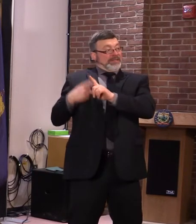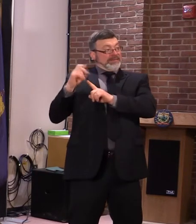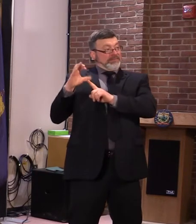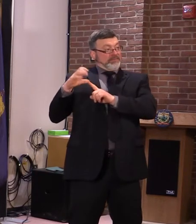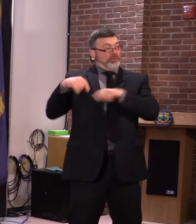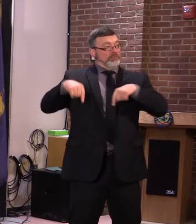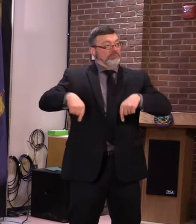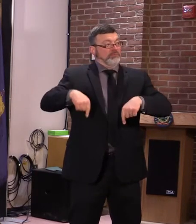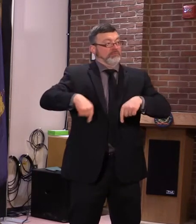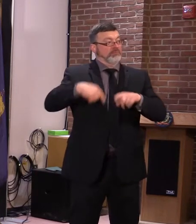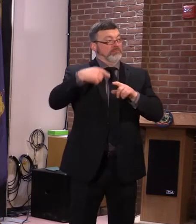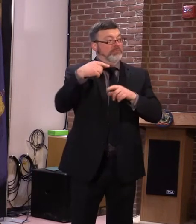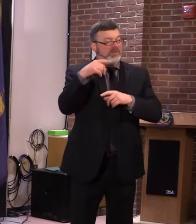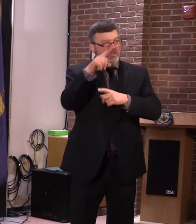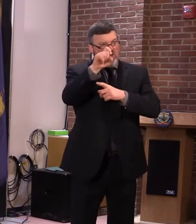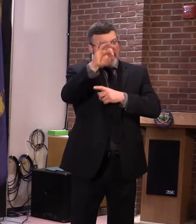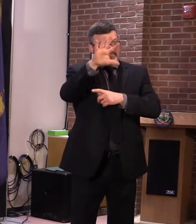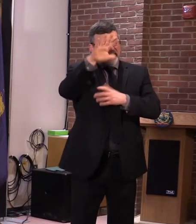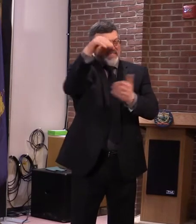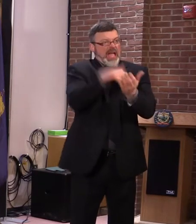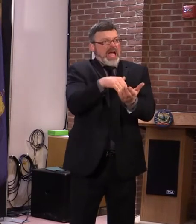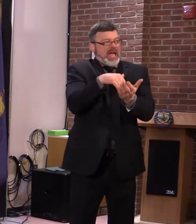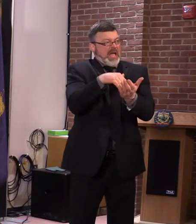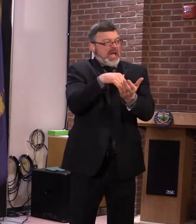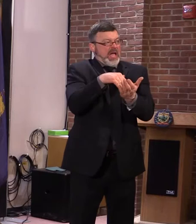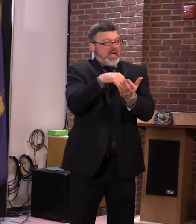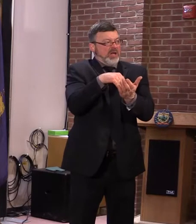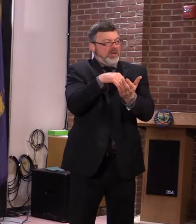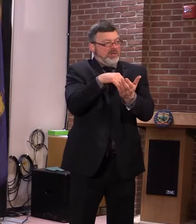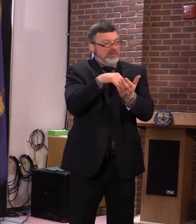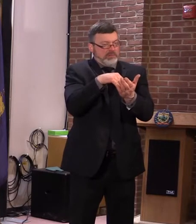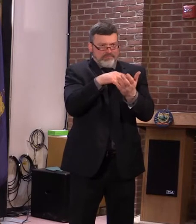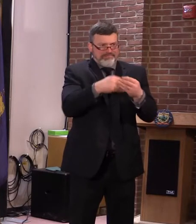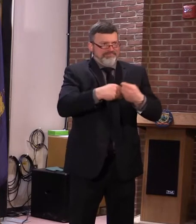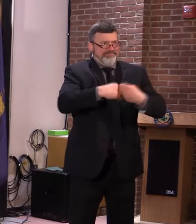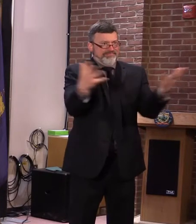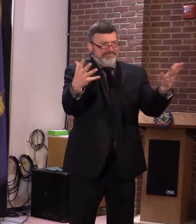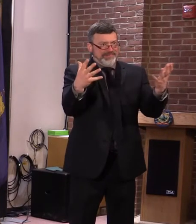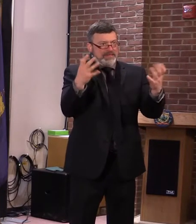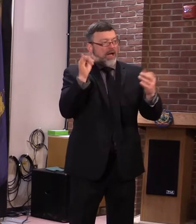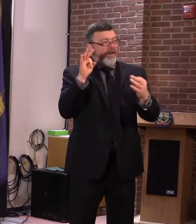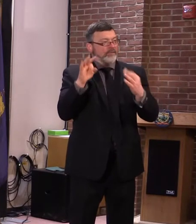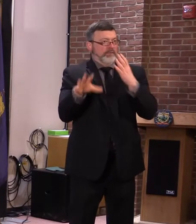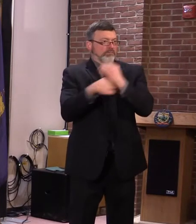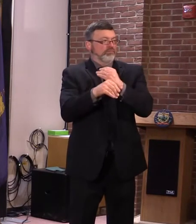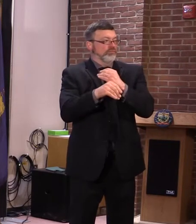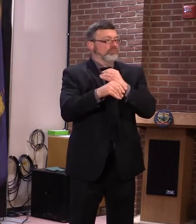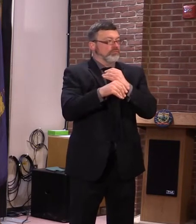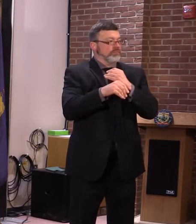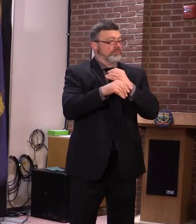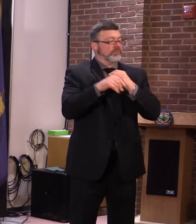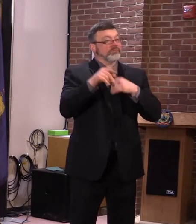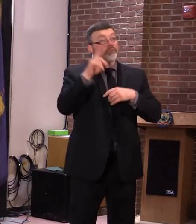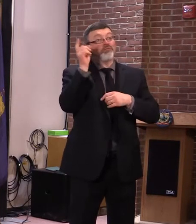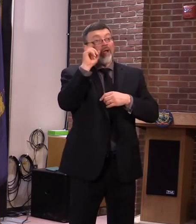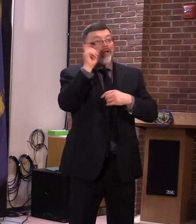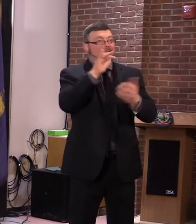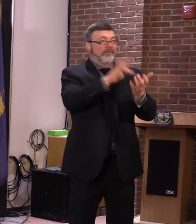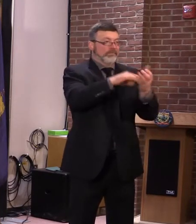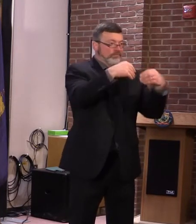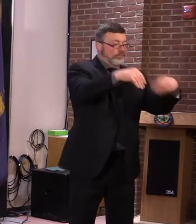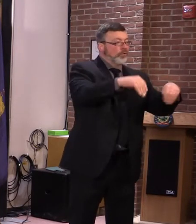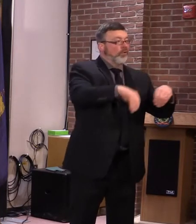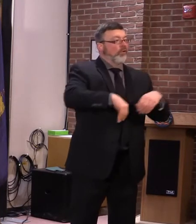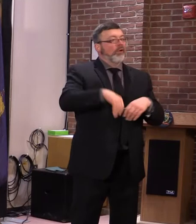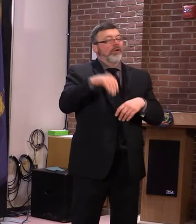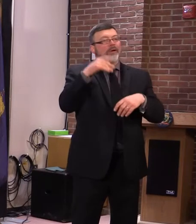195,000 doses of COVID vaccine at pharmacies, public health clinics, through our healthcare providers, and through other